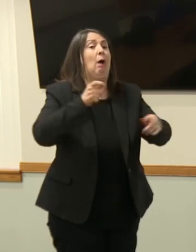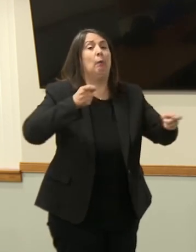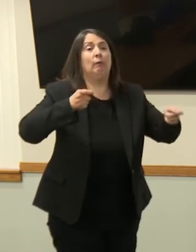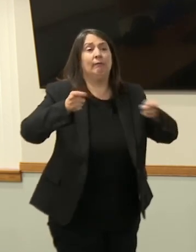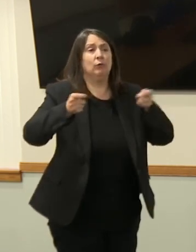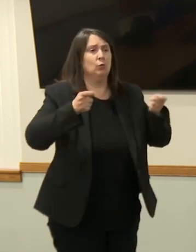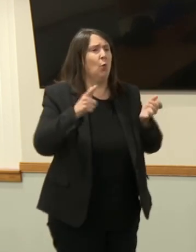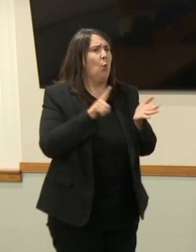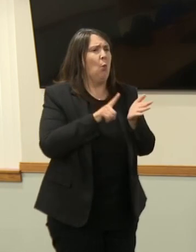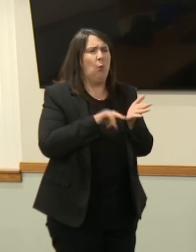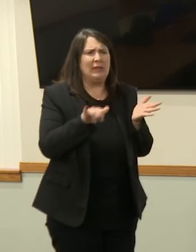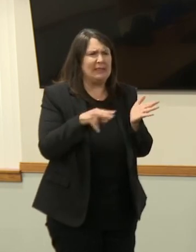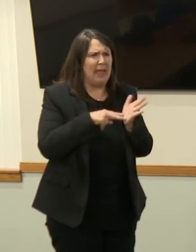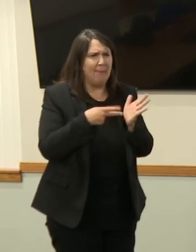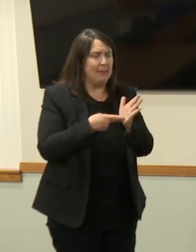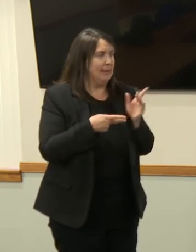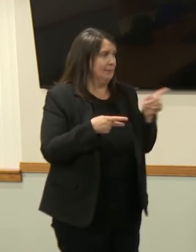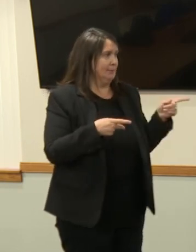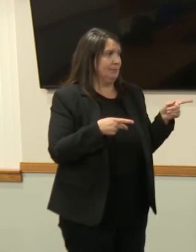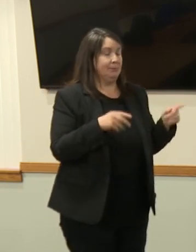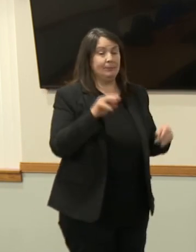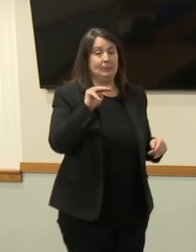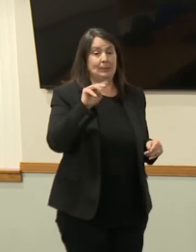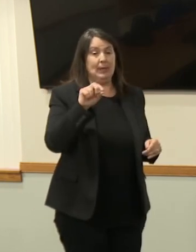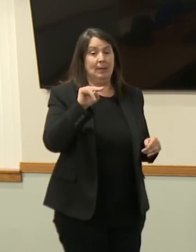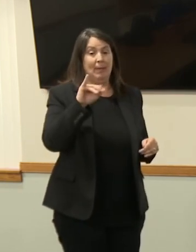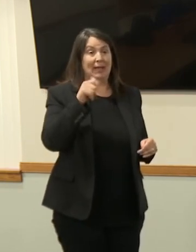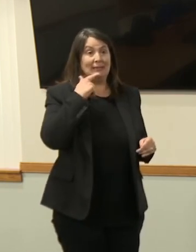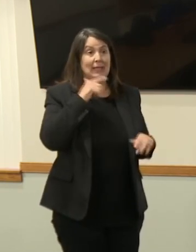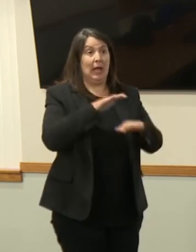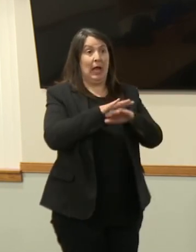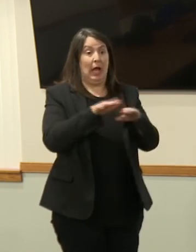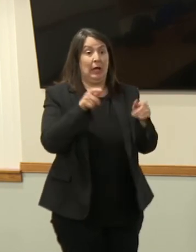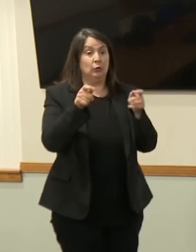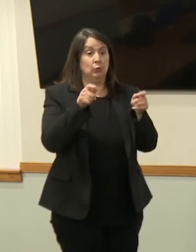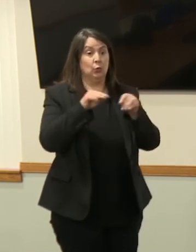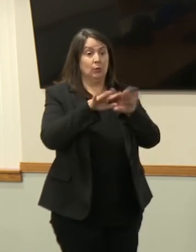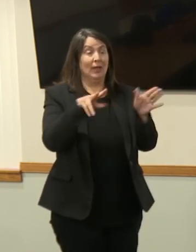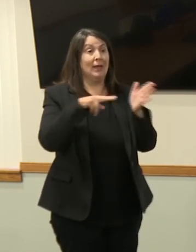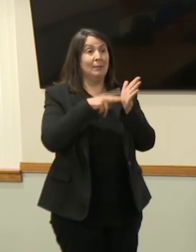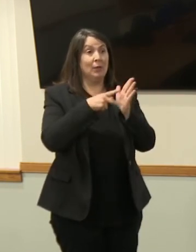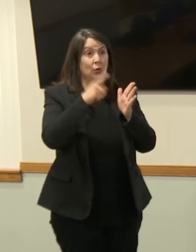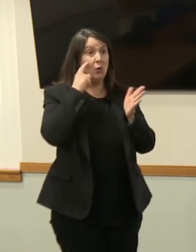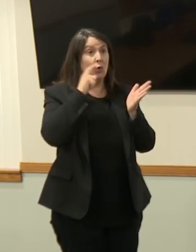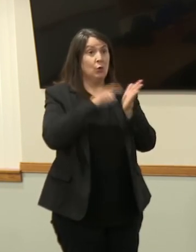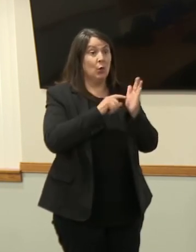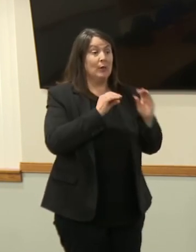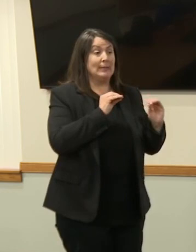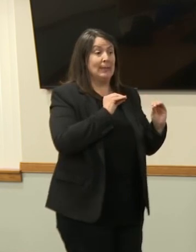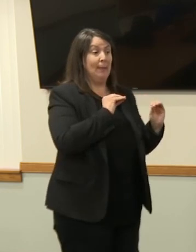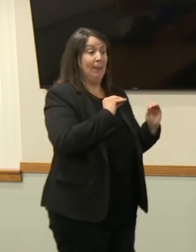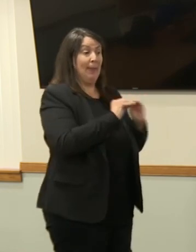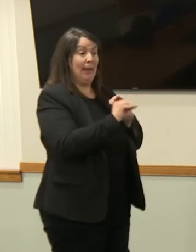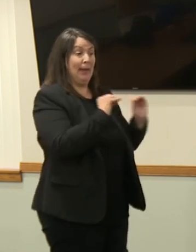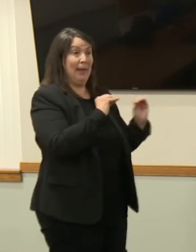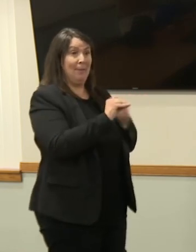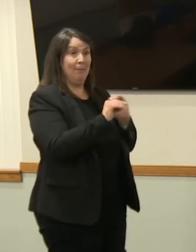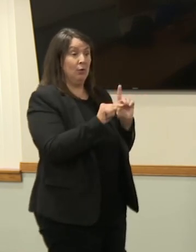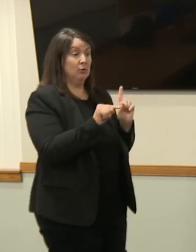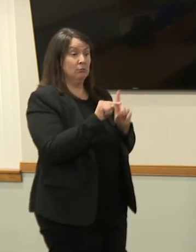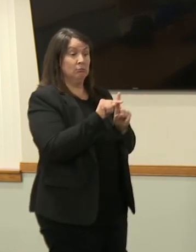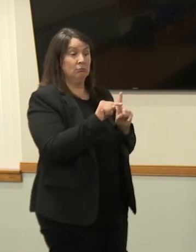spread? So uncontrolled spread means that you're going to see positivity rates really start